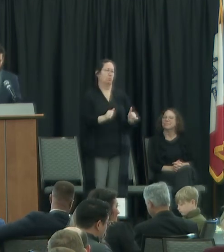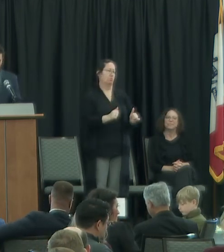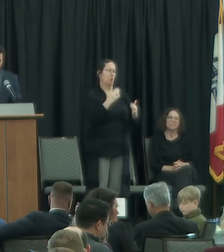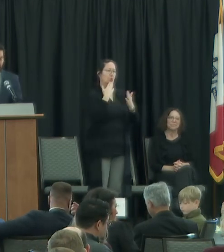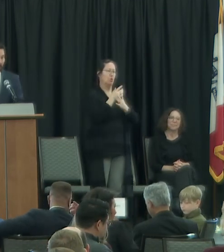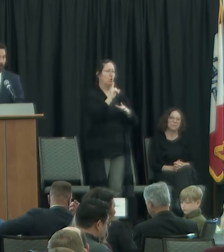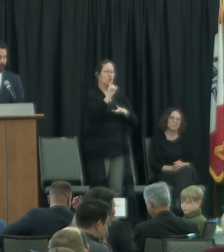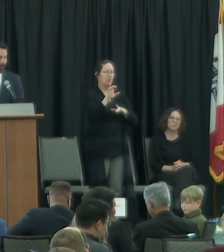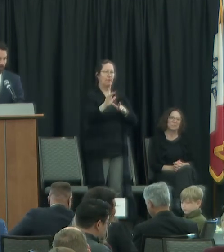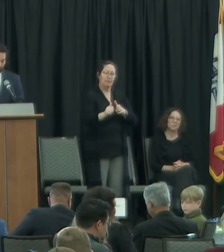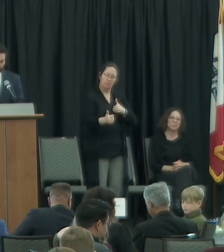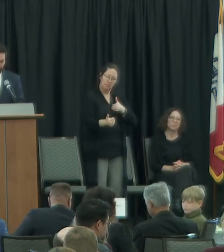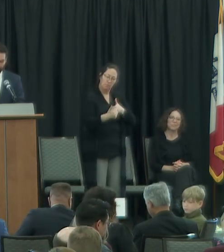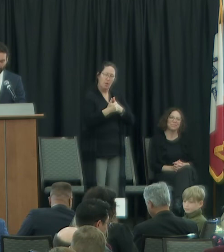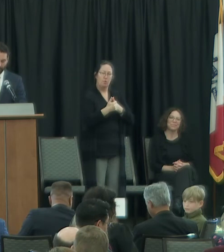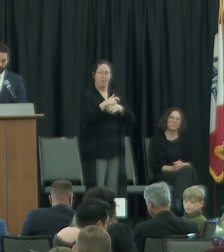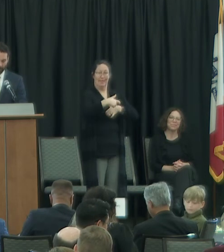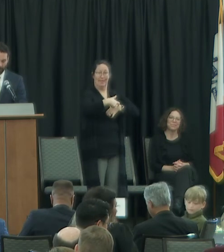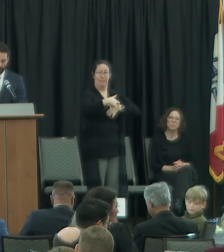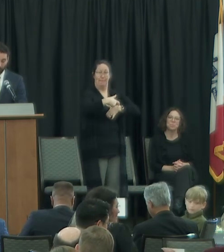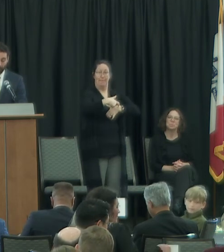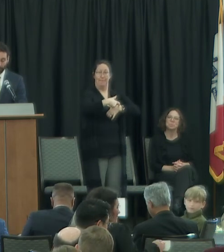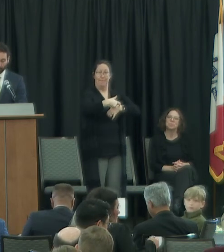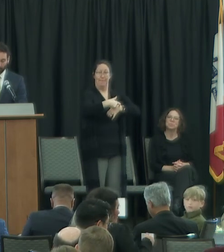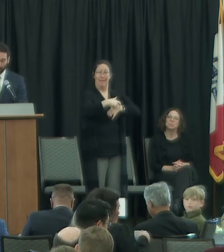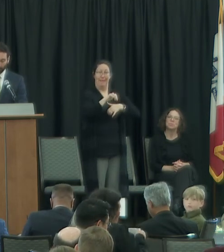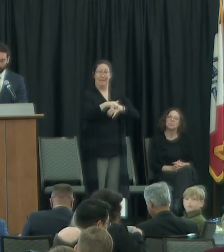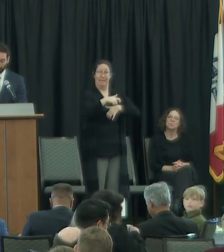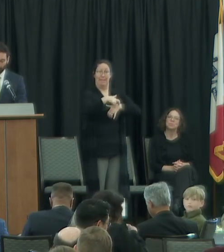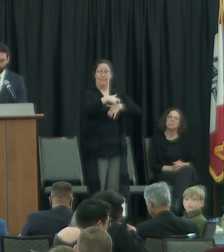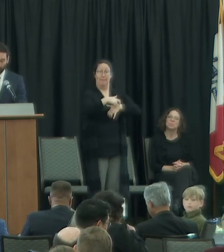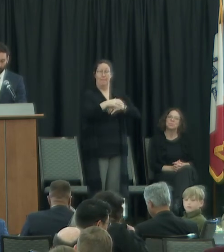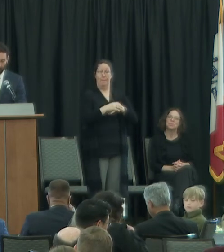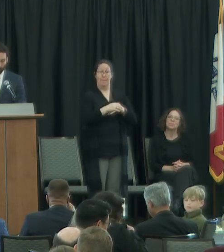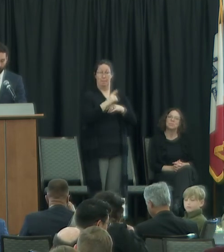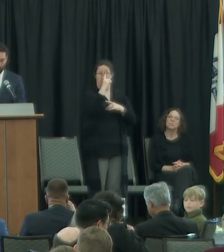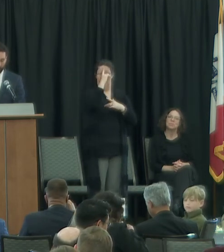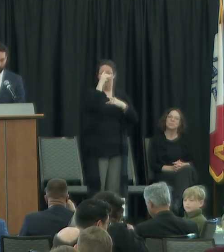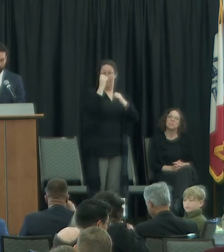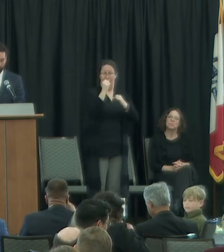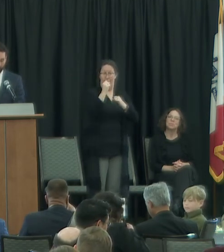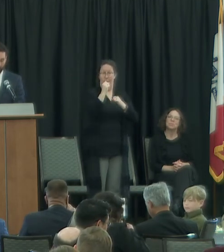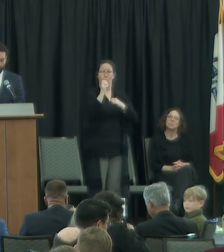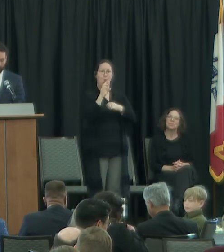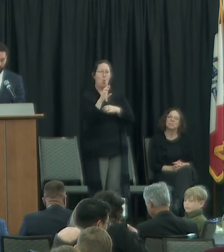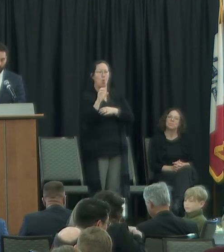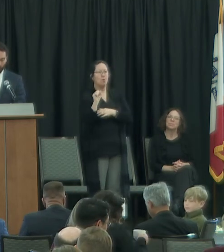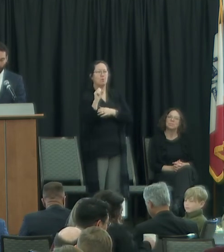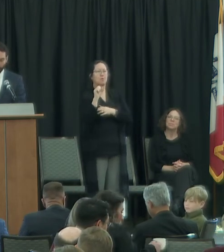really the challenge and opportunity of our time in this arena of either mental health or substance use.